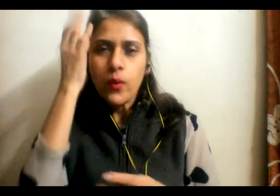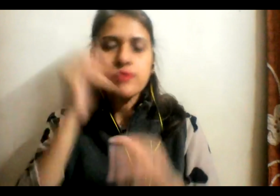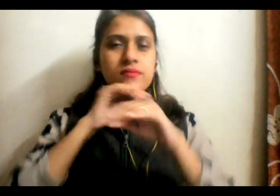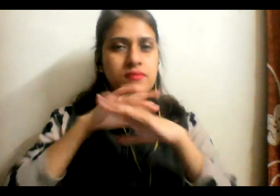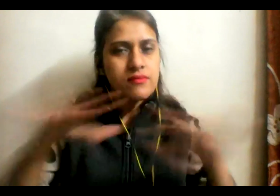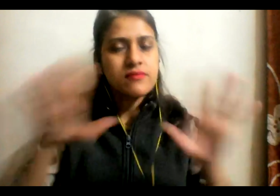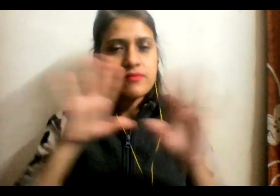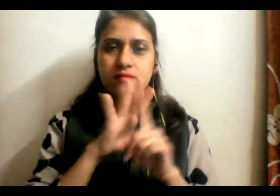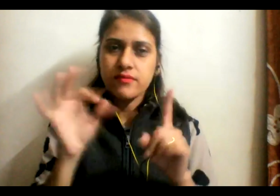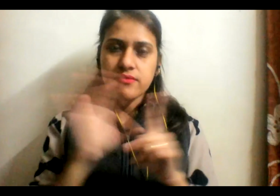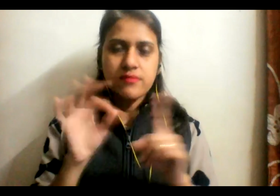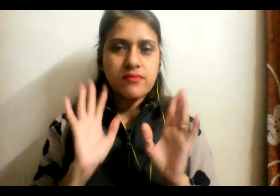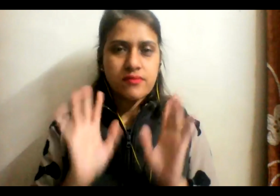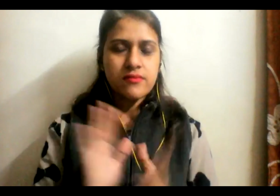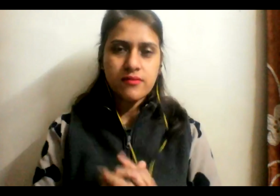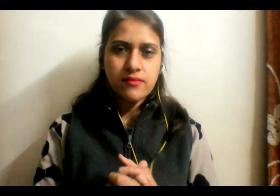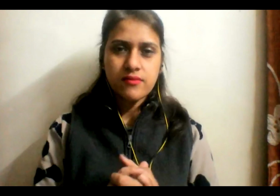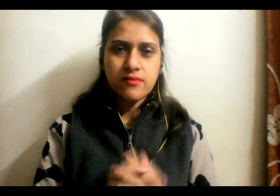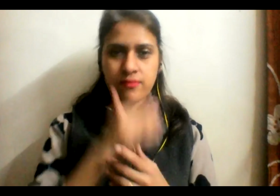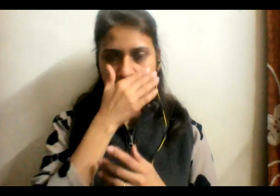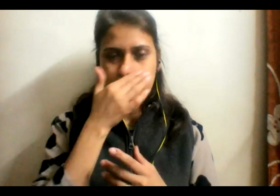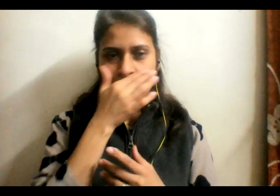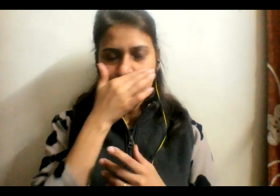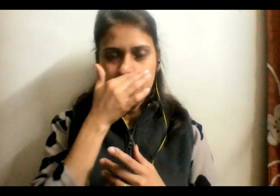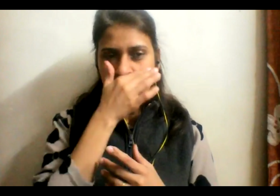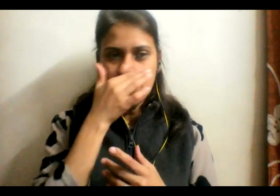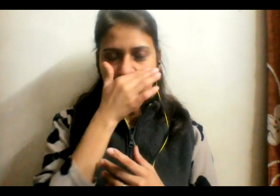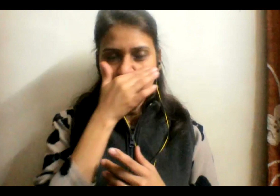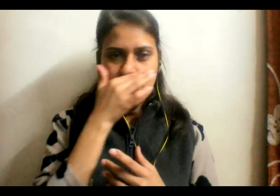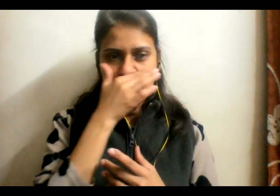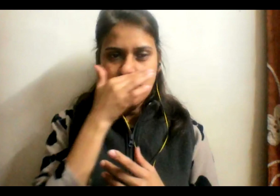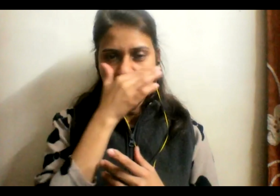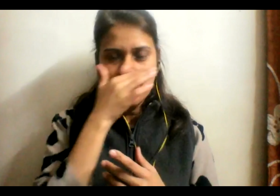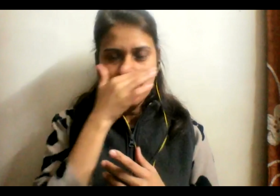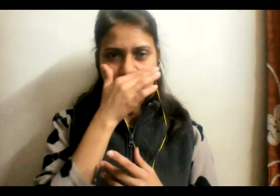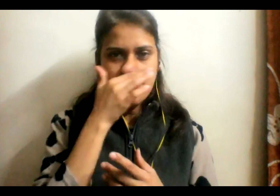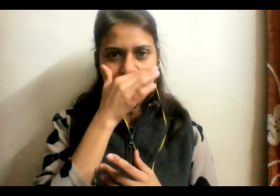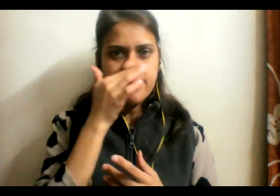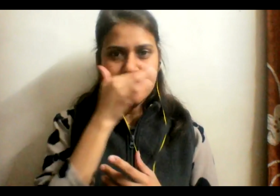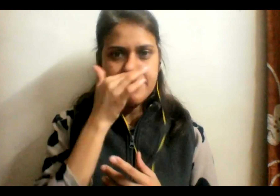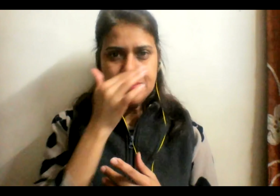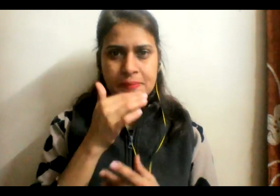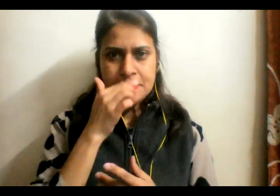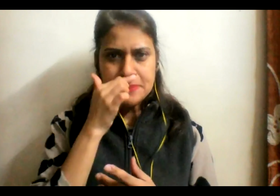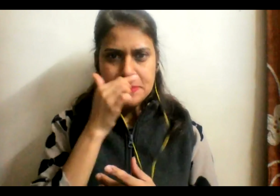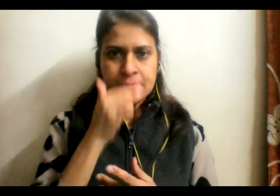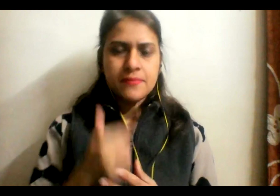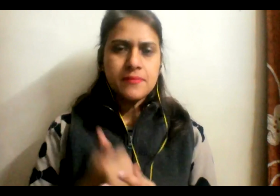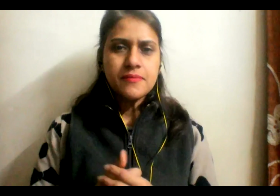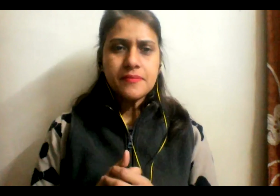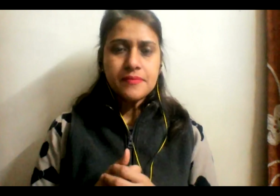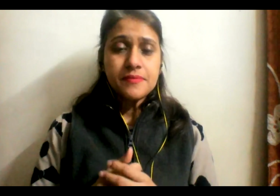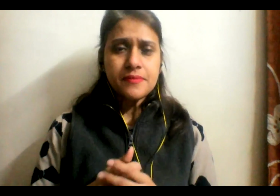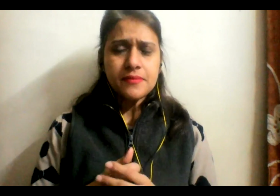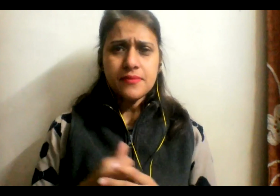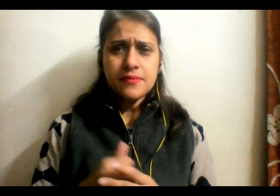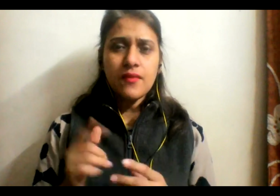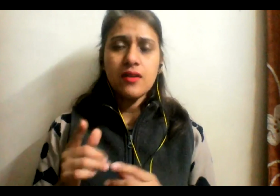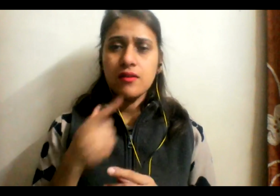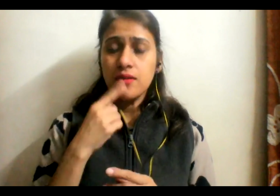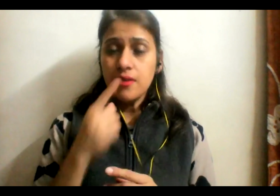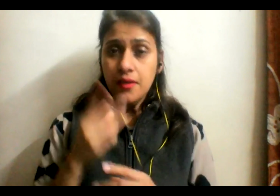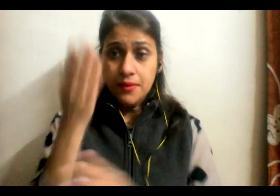particular subject has been going on across India. So it's not that a state will not accept a certain disability to be a